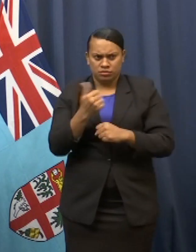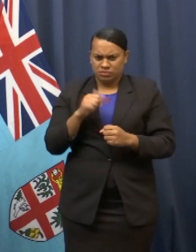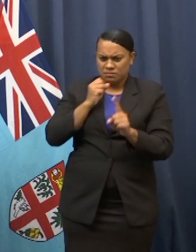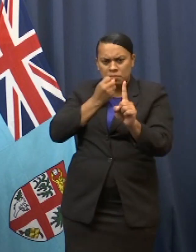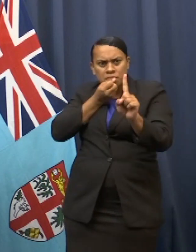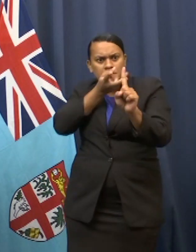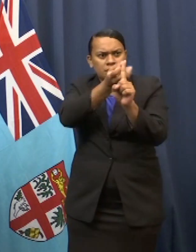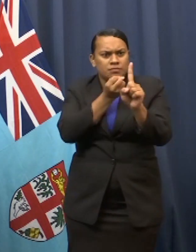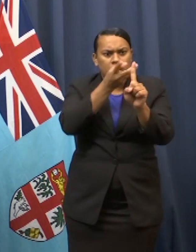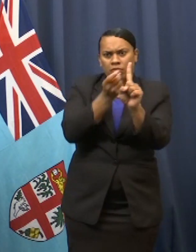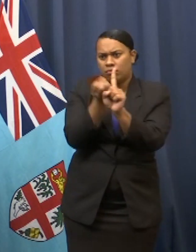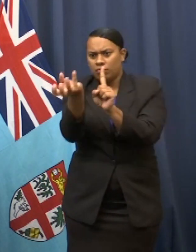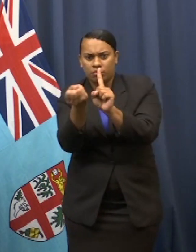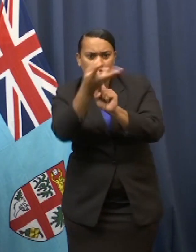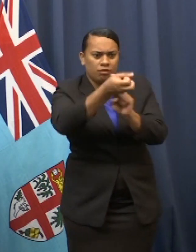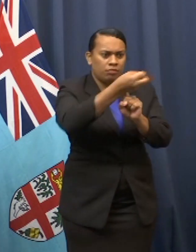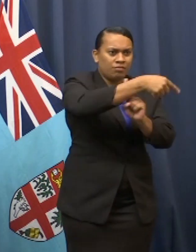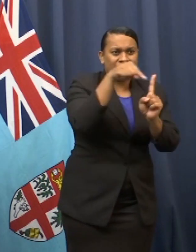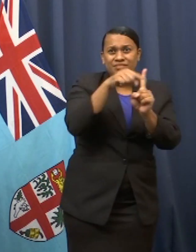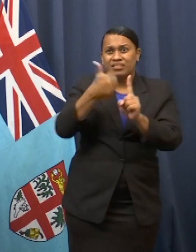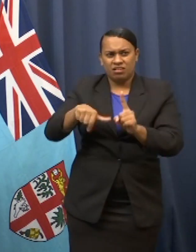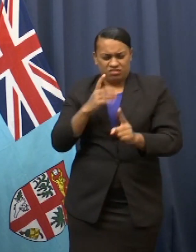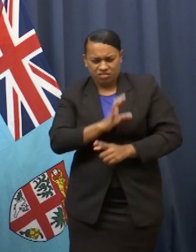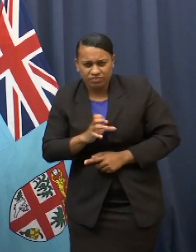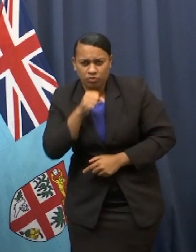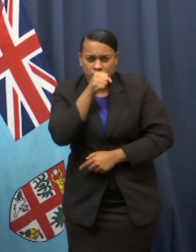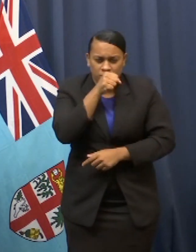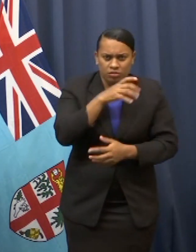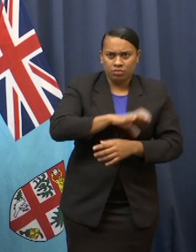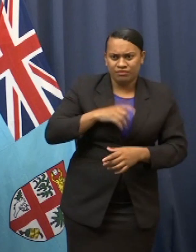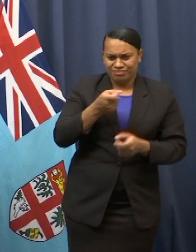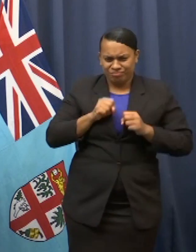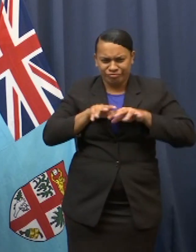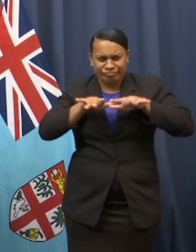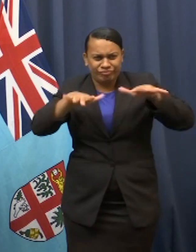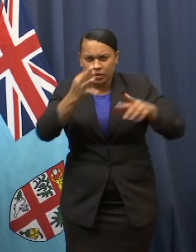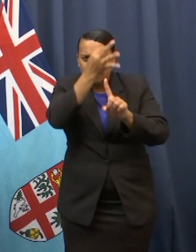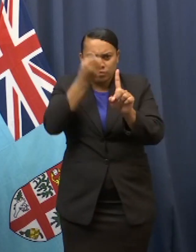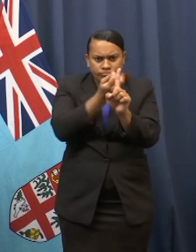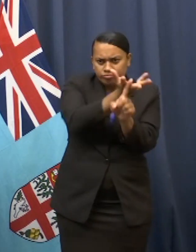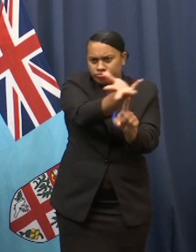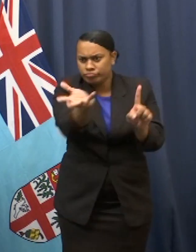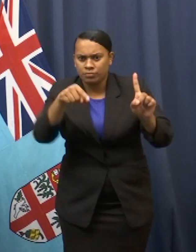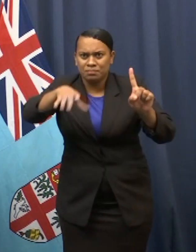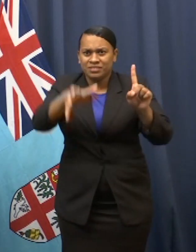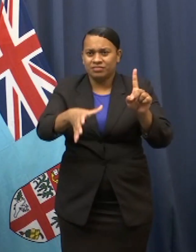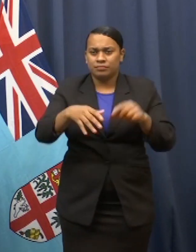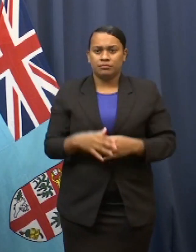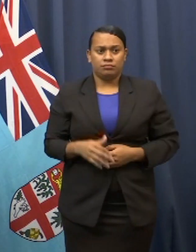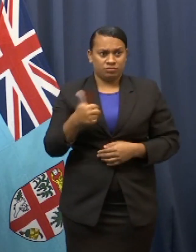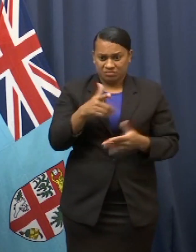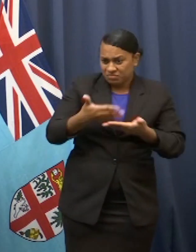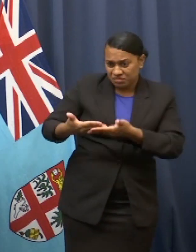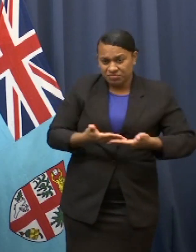spittle, burp, or cough. And while statistics show that babies will recover, for the